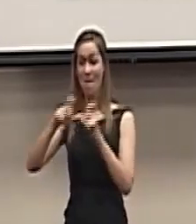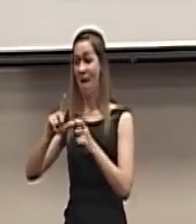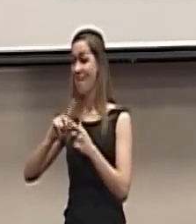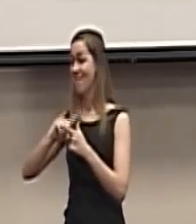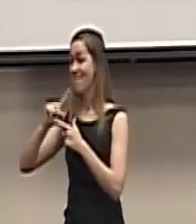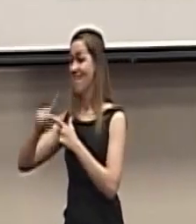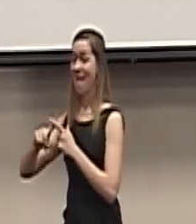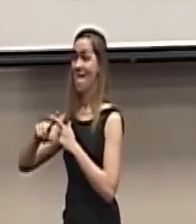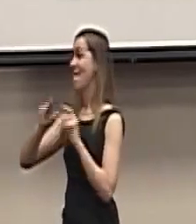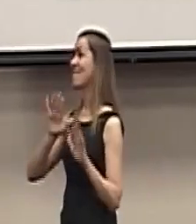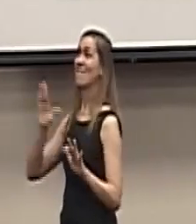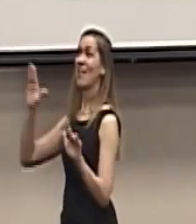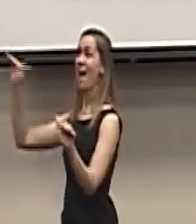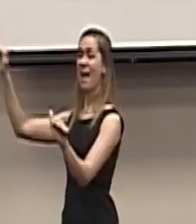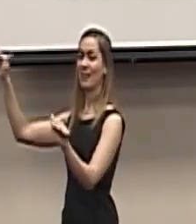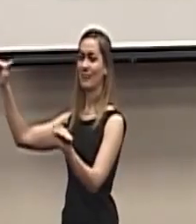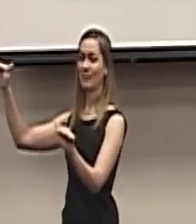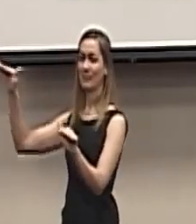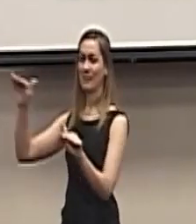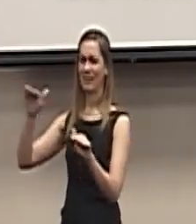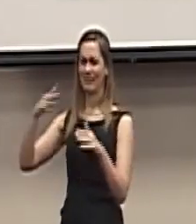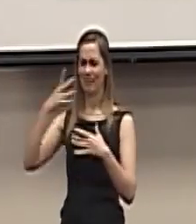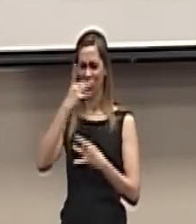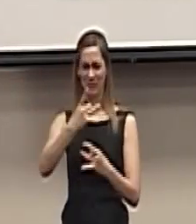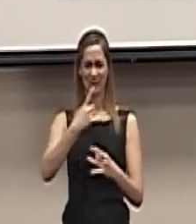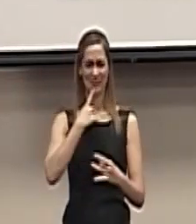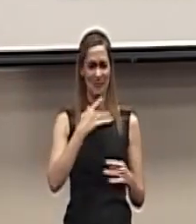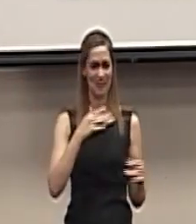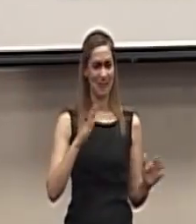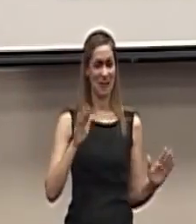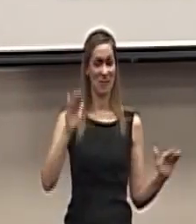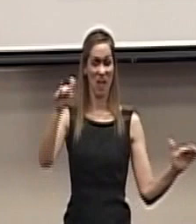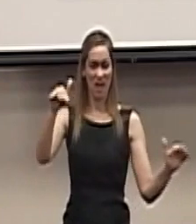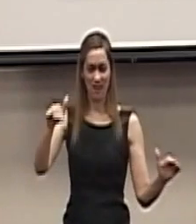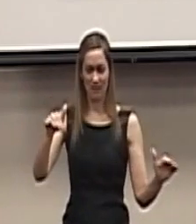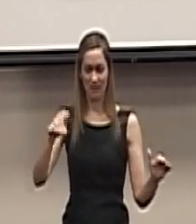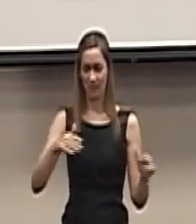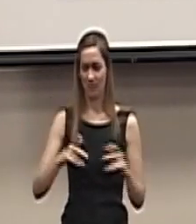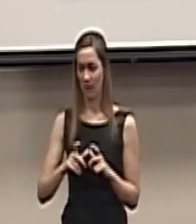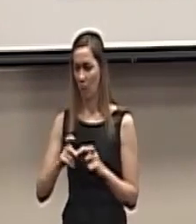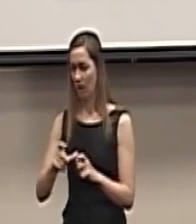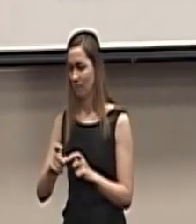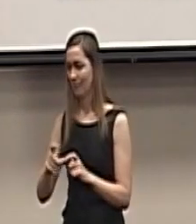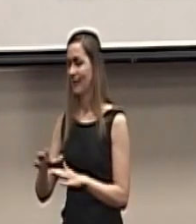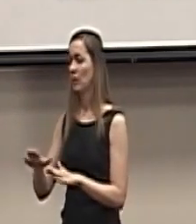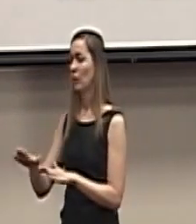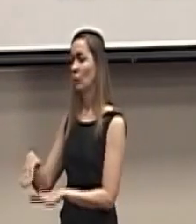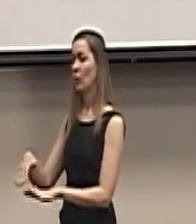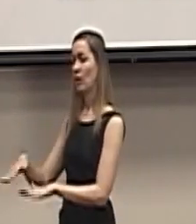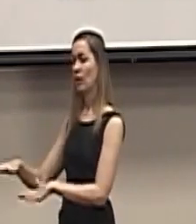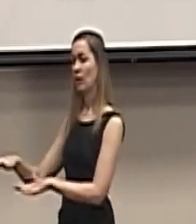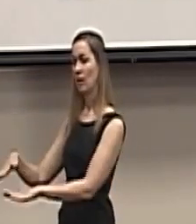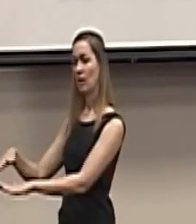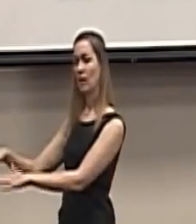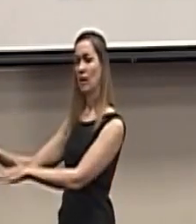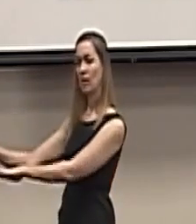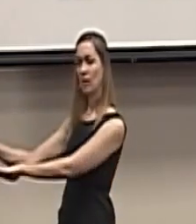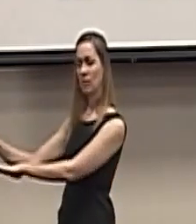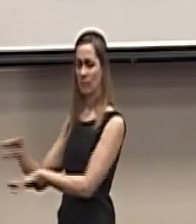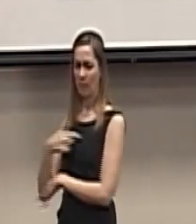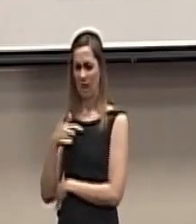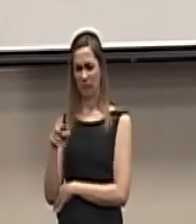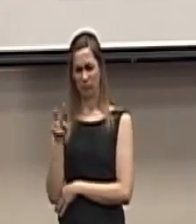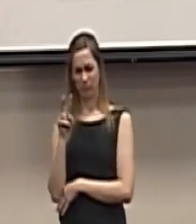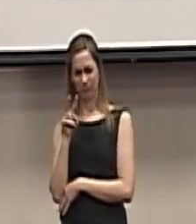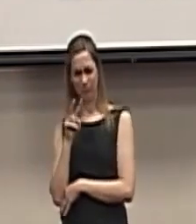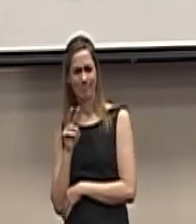isn't it interesting that this verse says they fly, and then they run, and then they walk? And as I was looking at